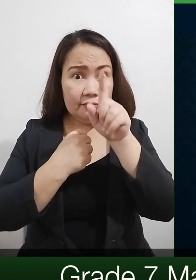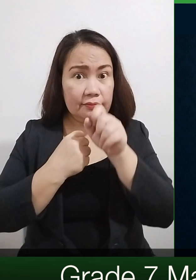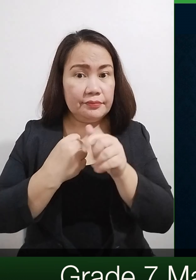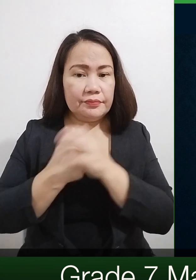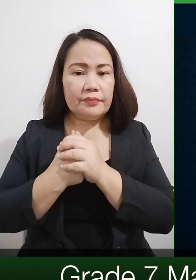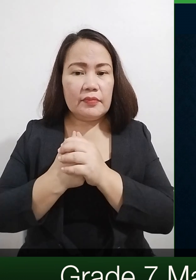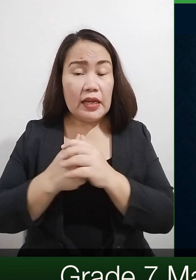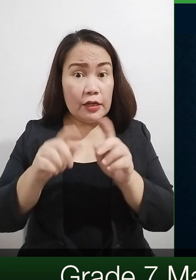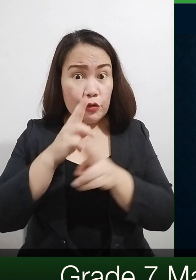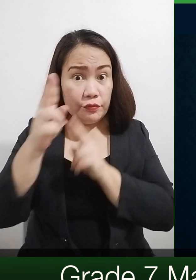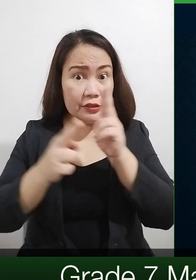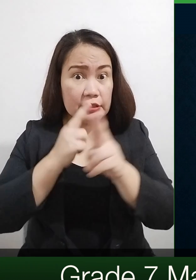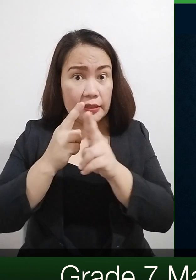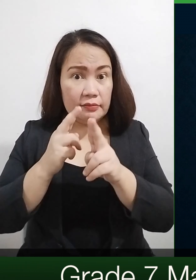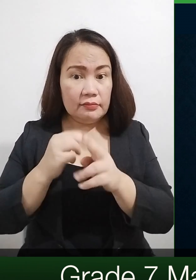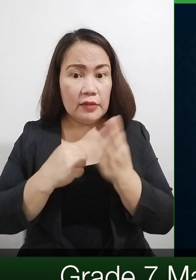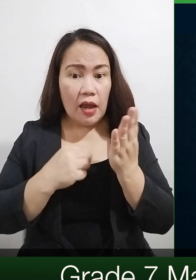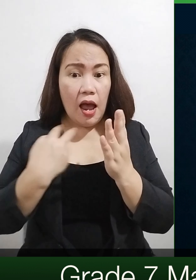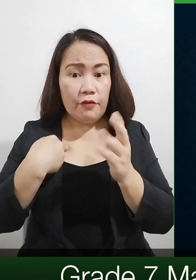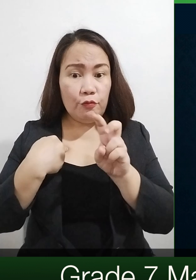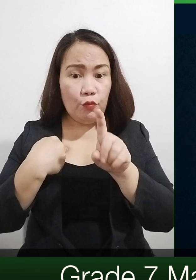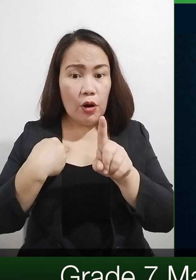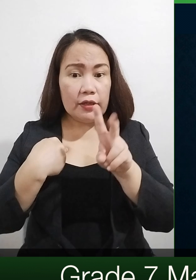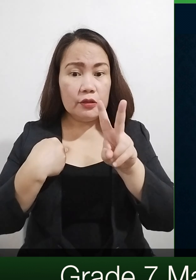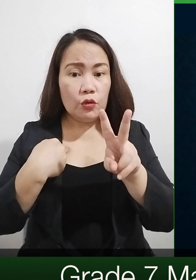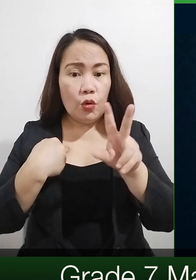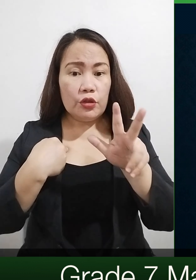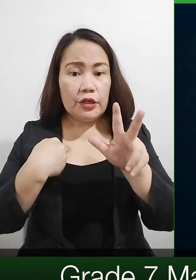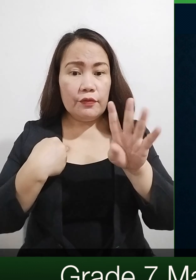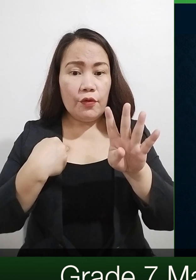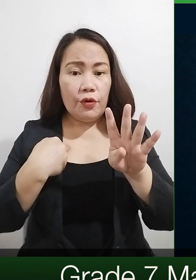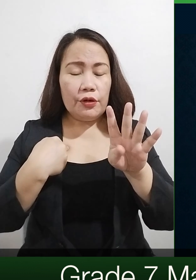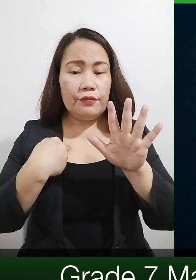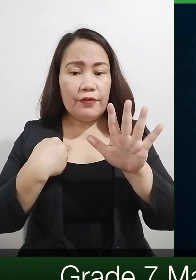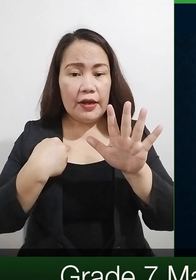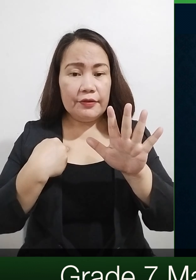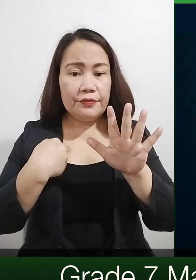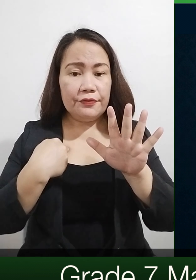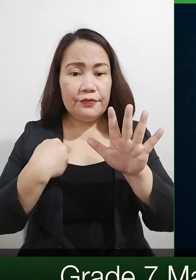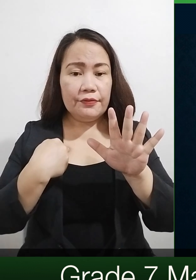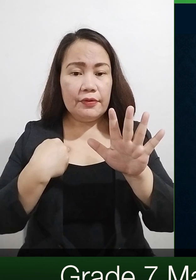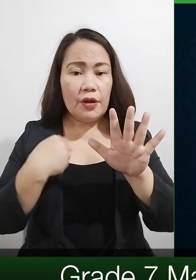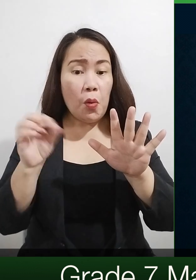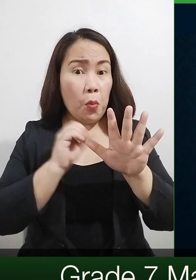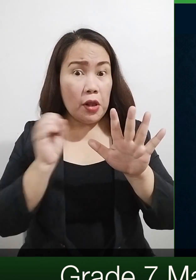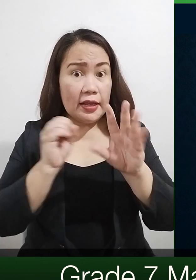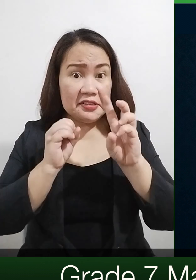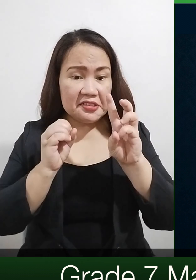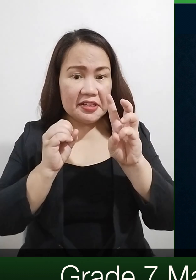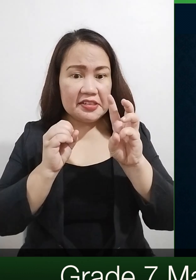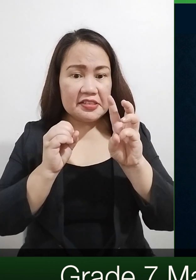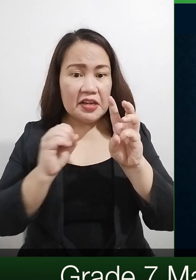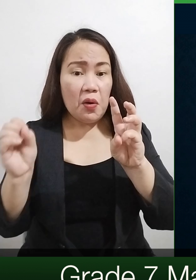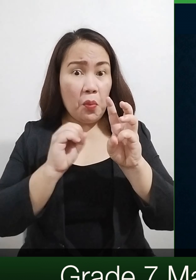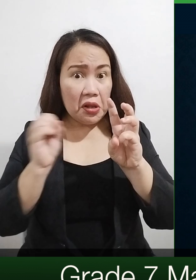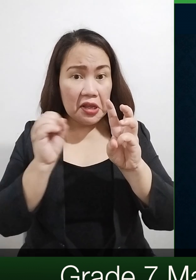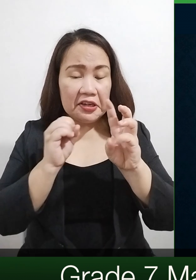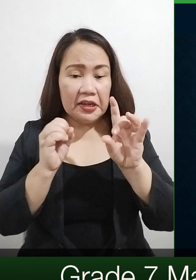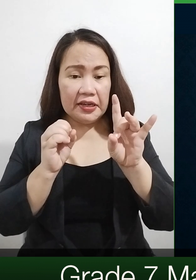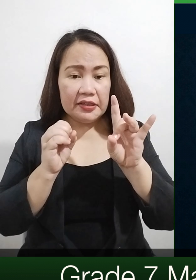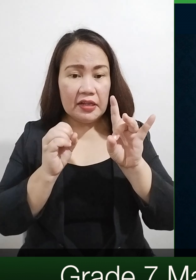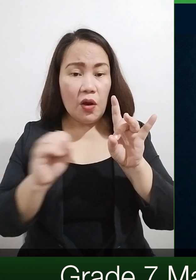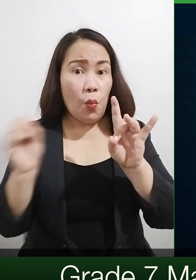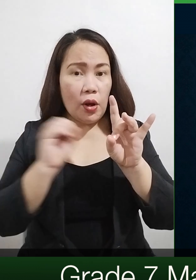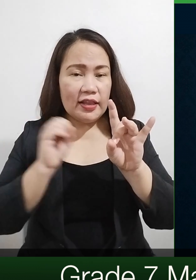may 2, may 3, may 4, may 5, wala siyang 6, wala siyang 8, wala